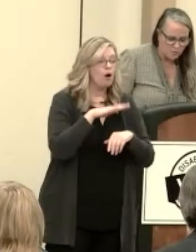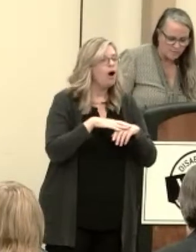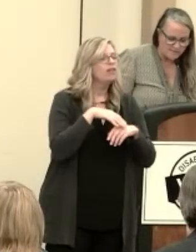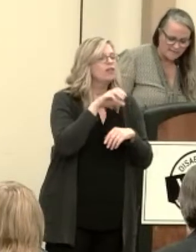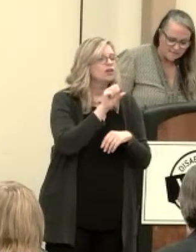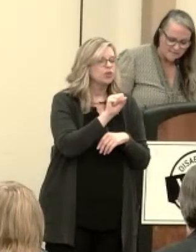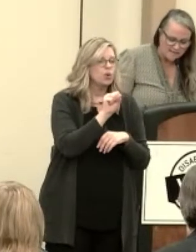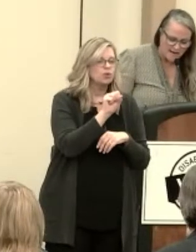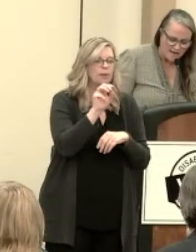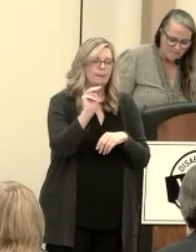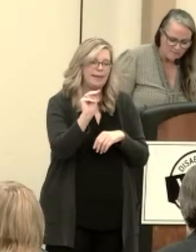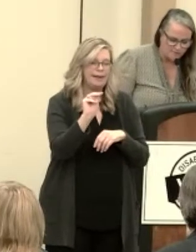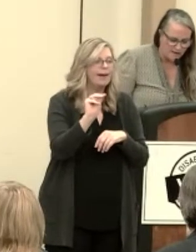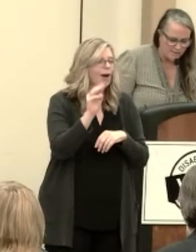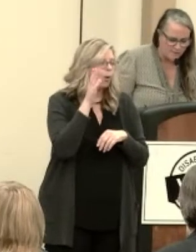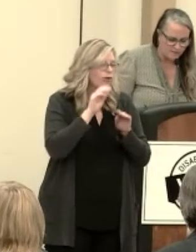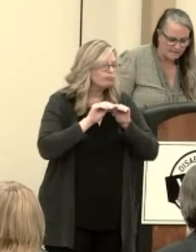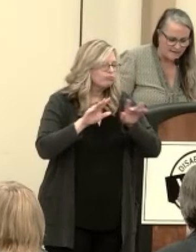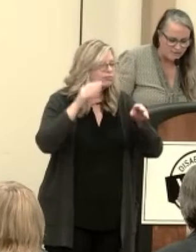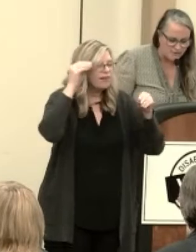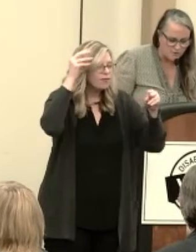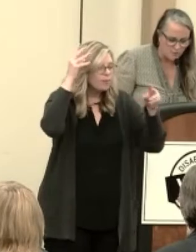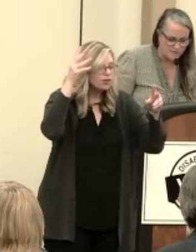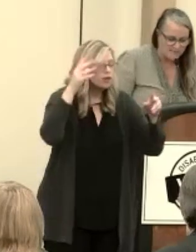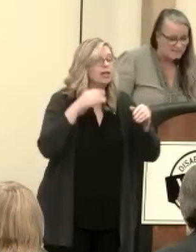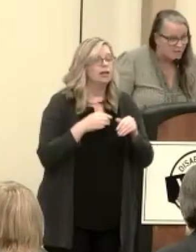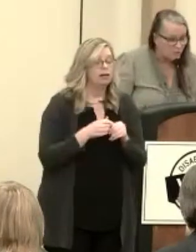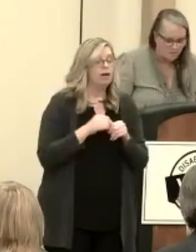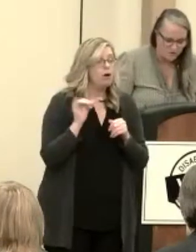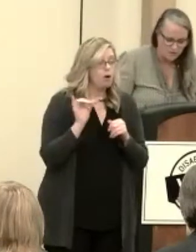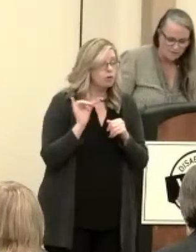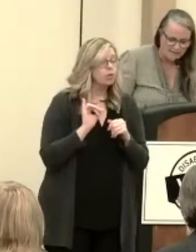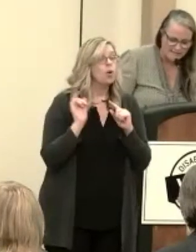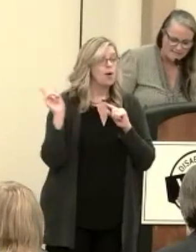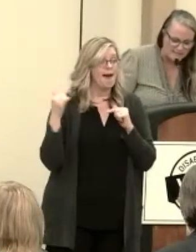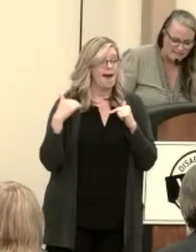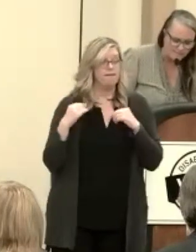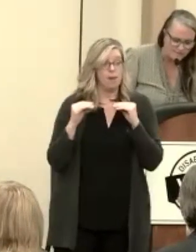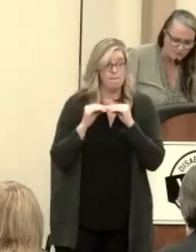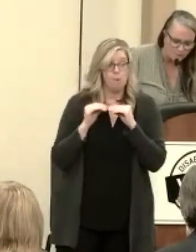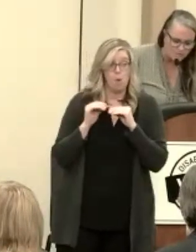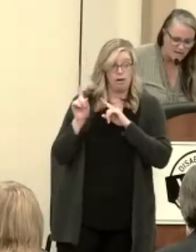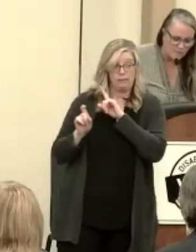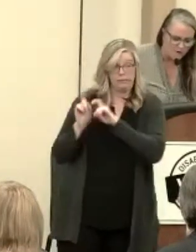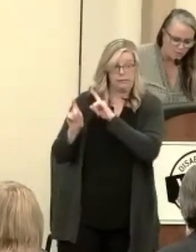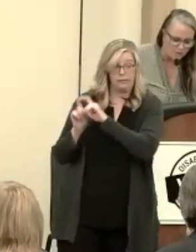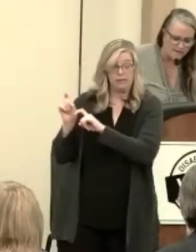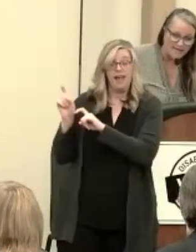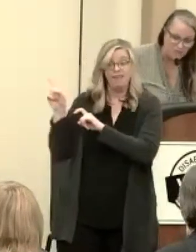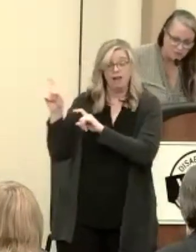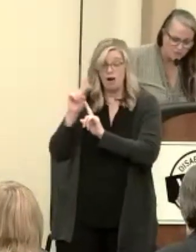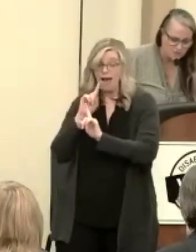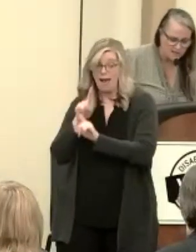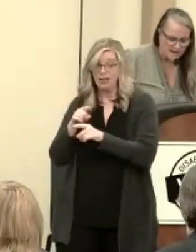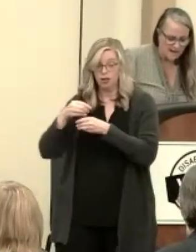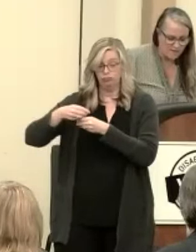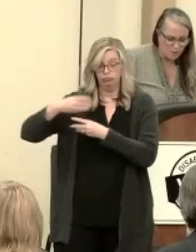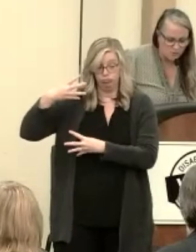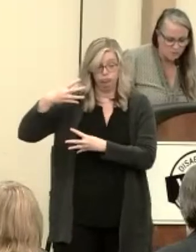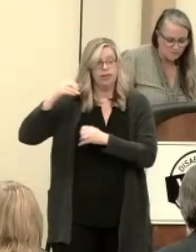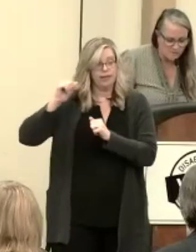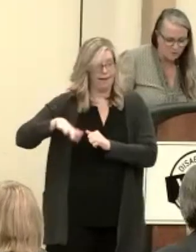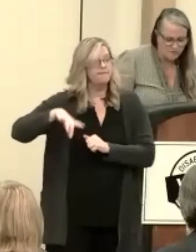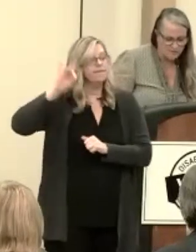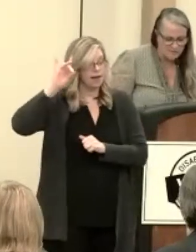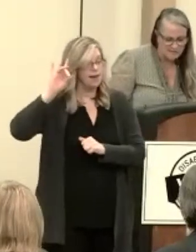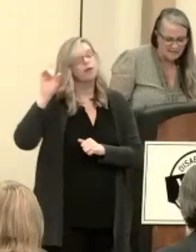parties represented today have been provided with written answers on more detailed questions related to DMVote priority issues, and those